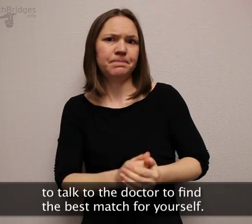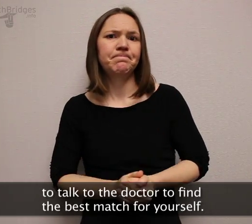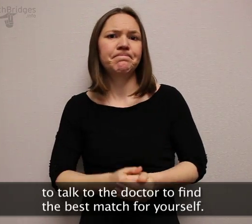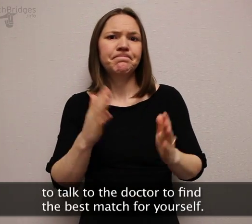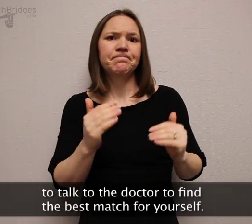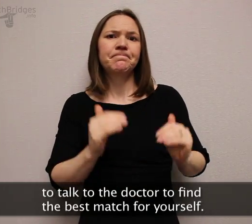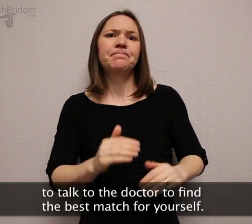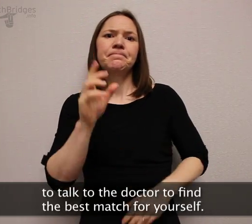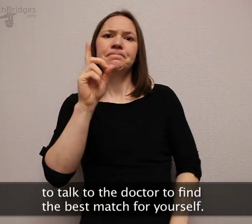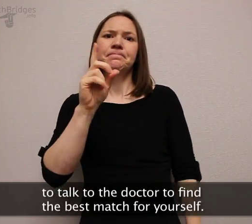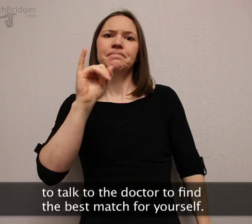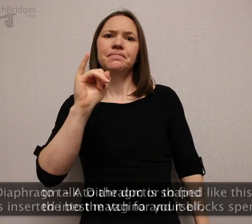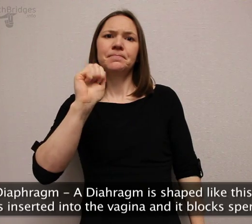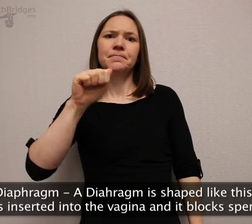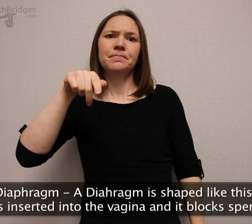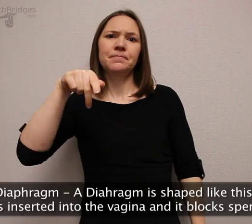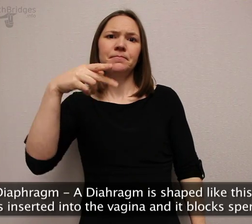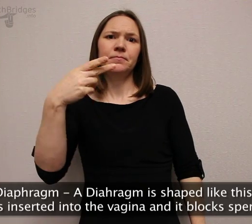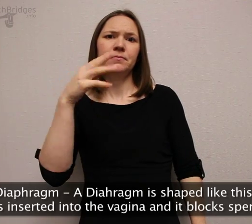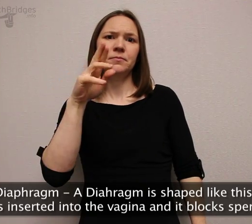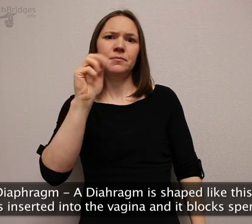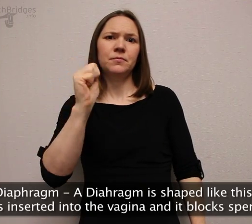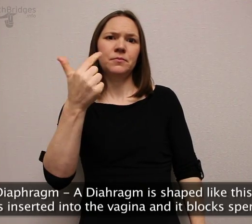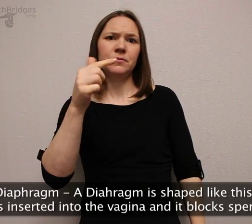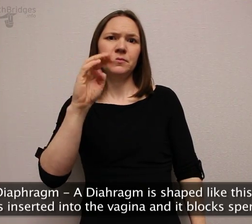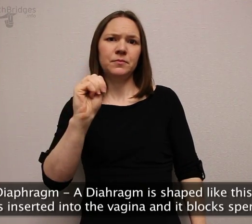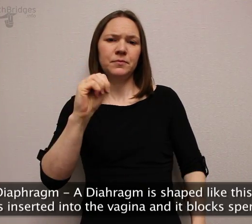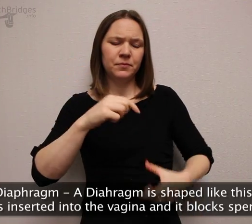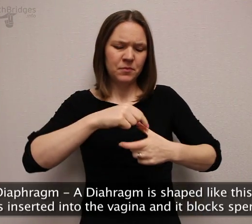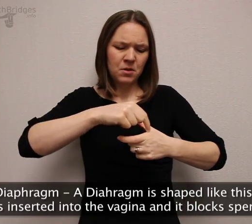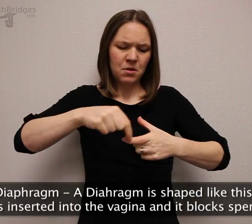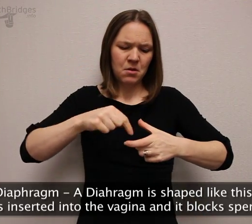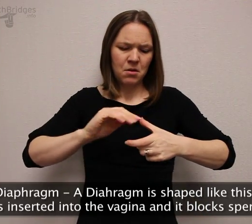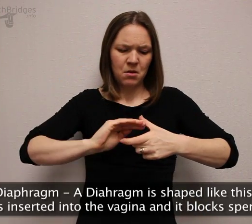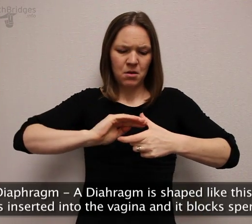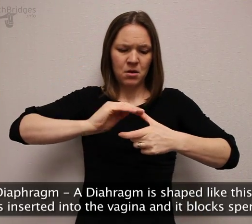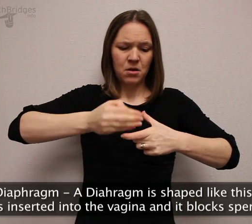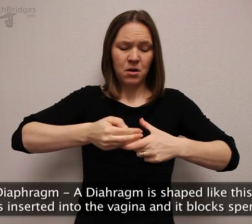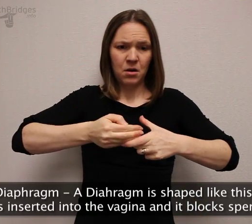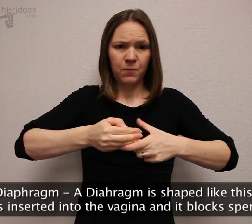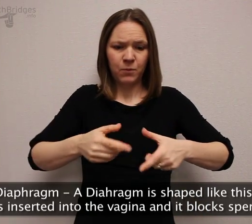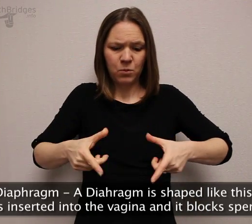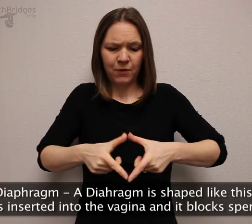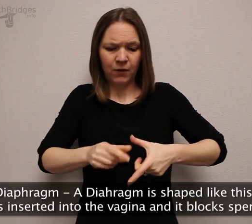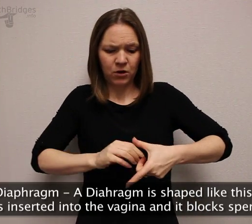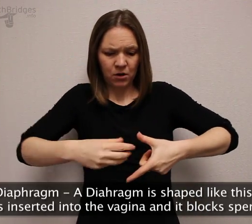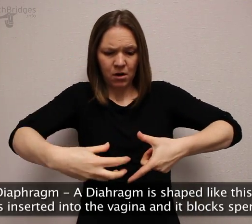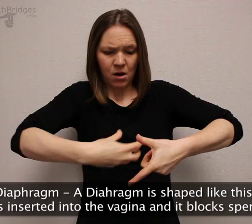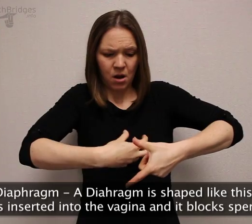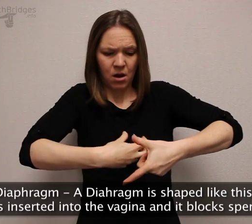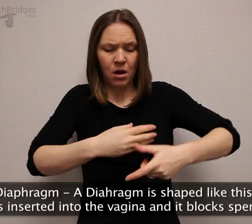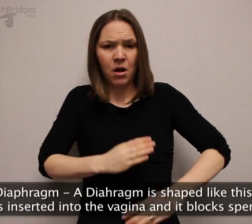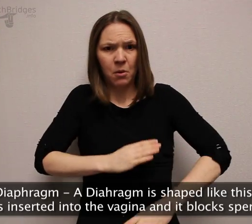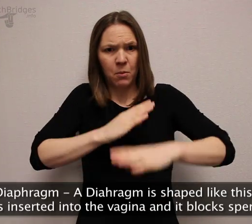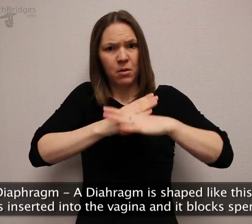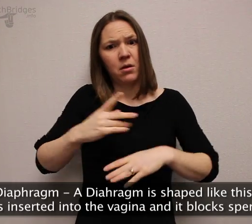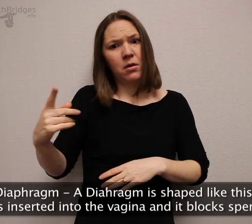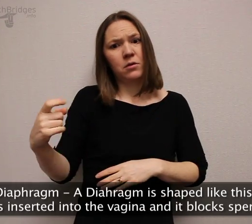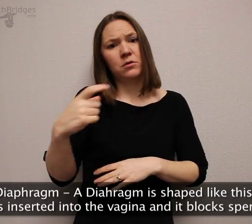the best match for yourself. Diaphragm. A diaphragm is shaped like this, and it's inserted into the vagina and